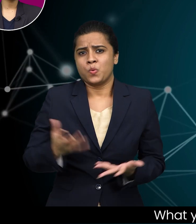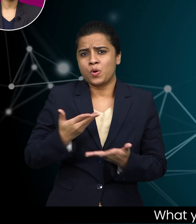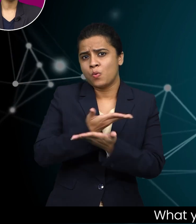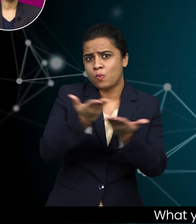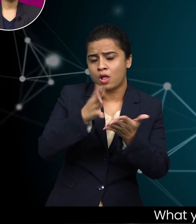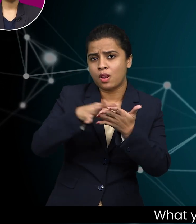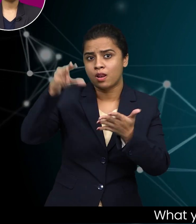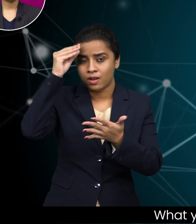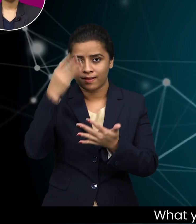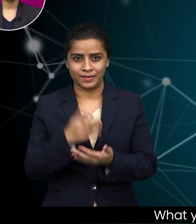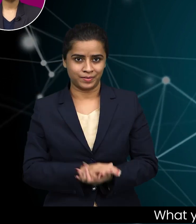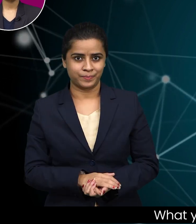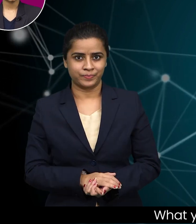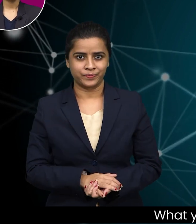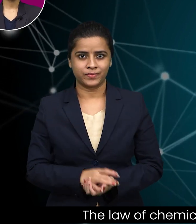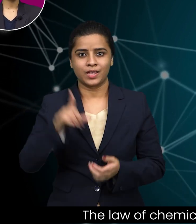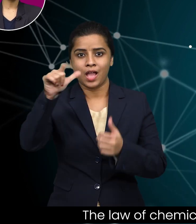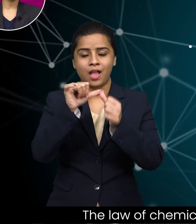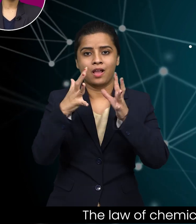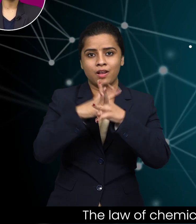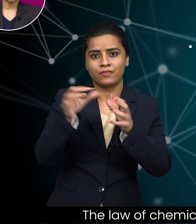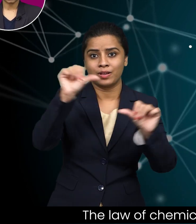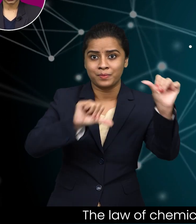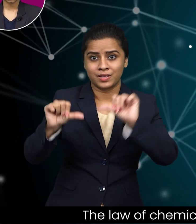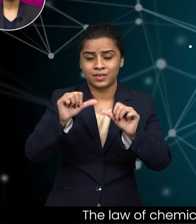What you have learnt? The law of